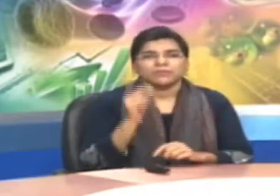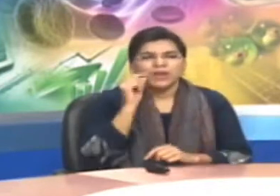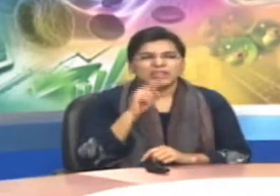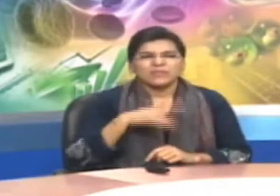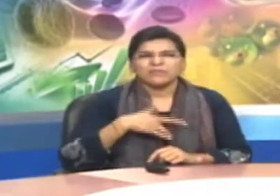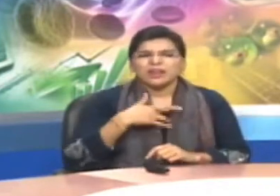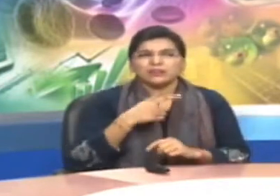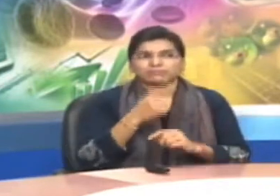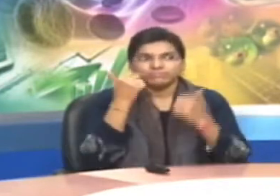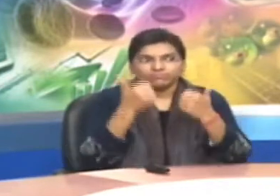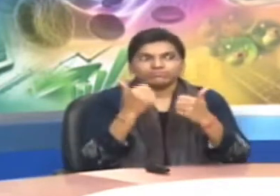system.